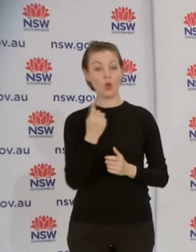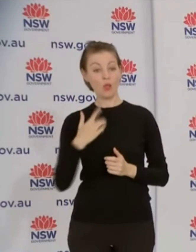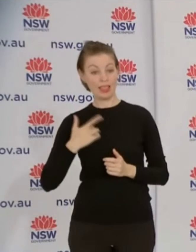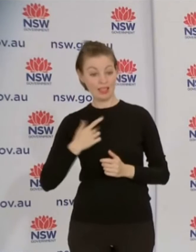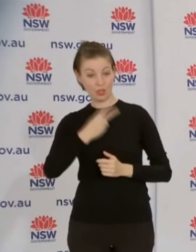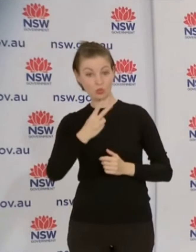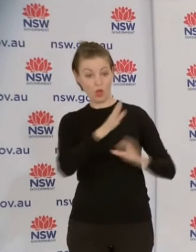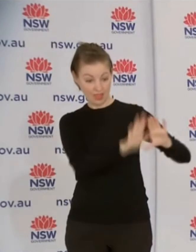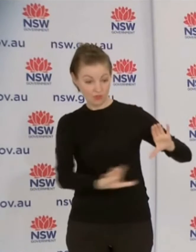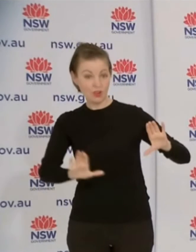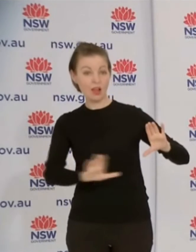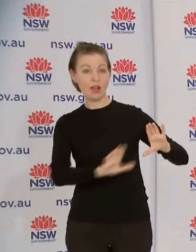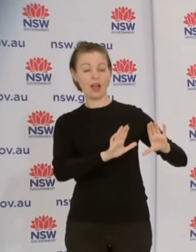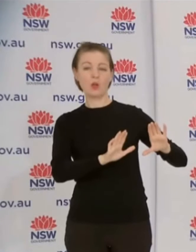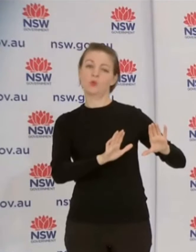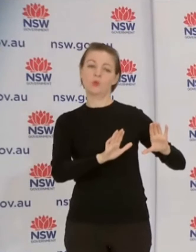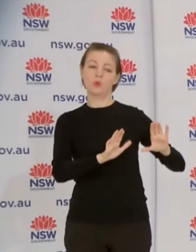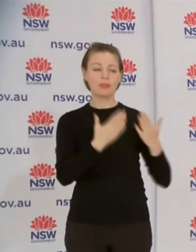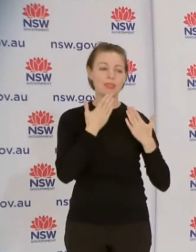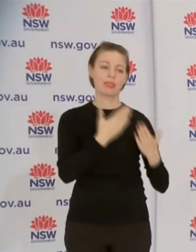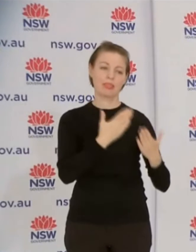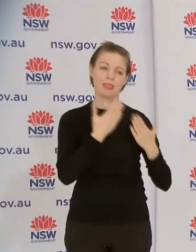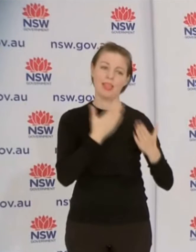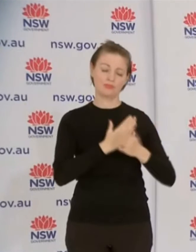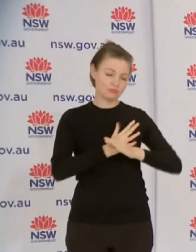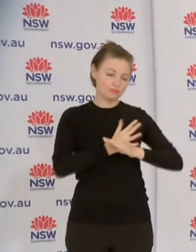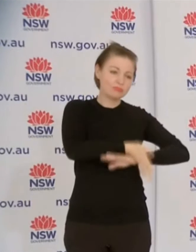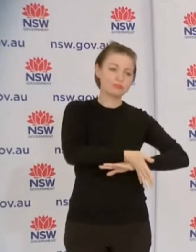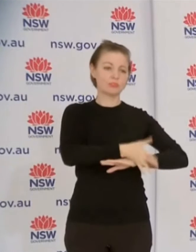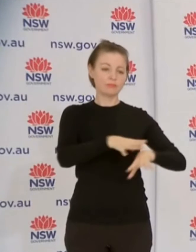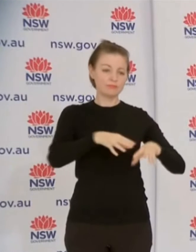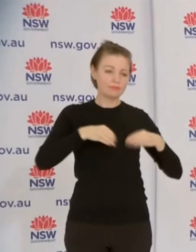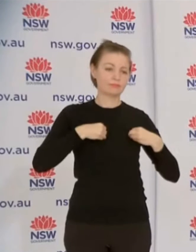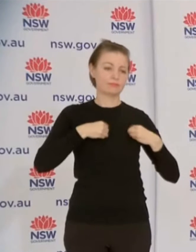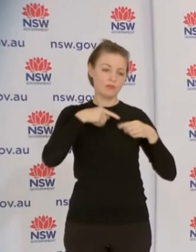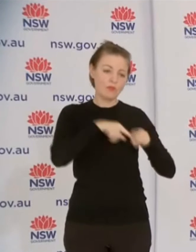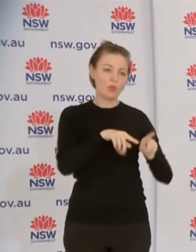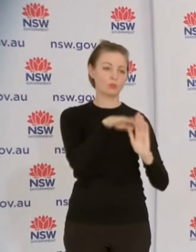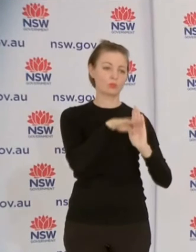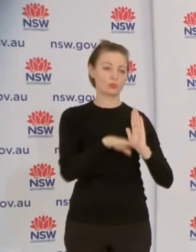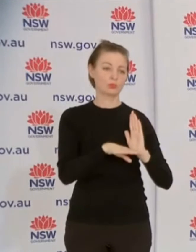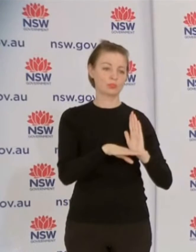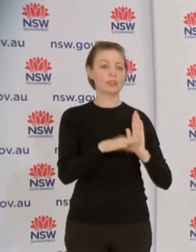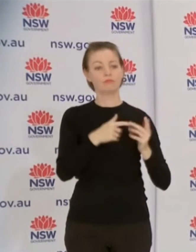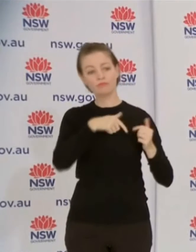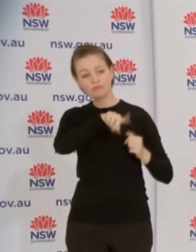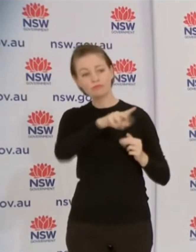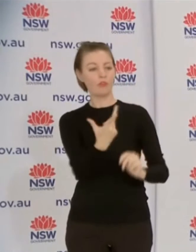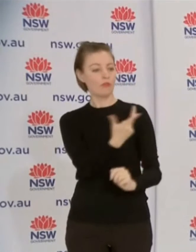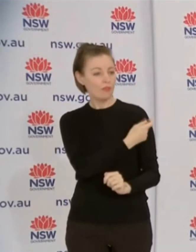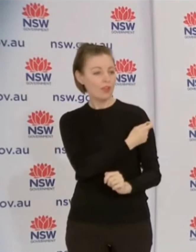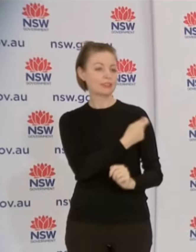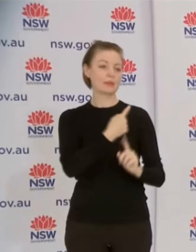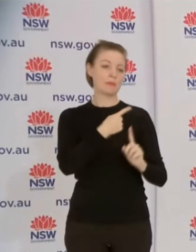local government areas of concern, thank you for the extra effort you're going to. We're supporting you with extra vaccine, but also with extra